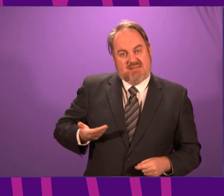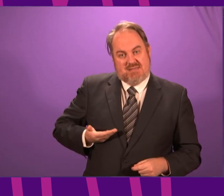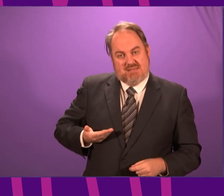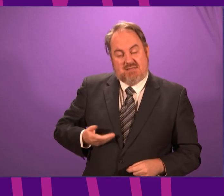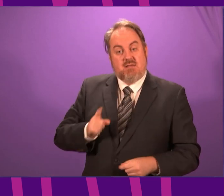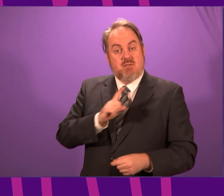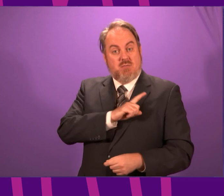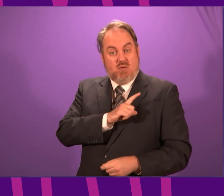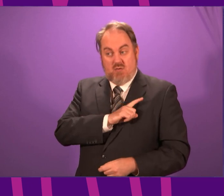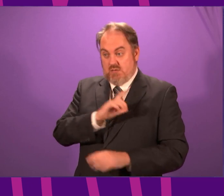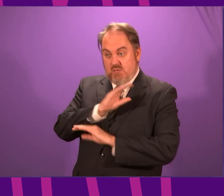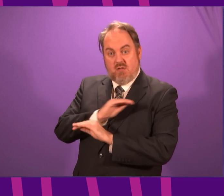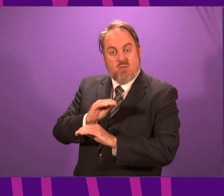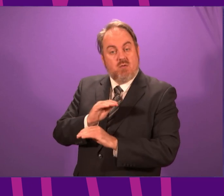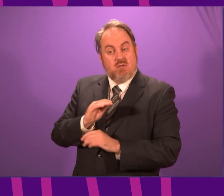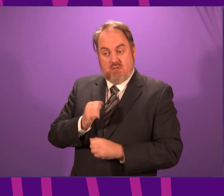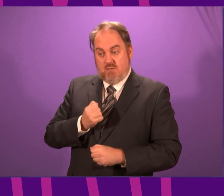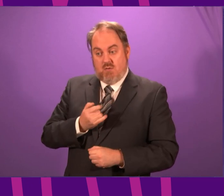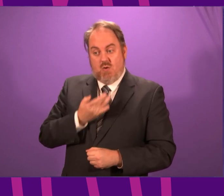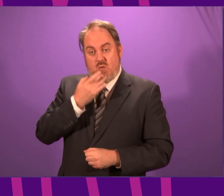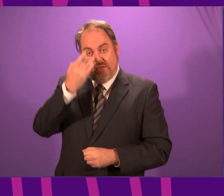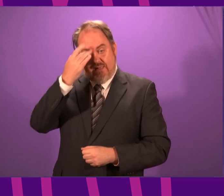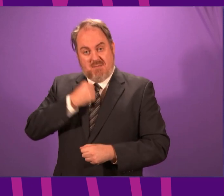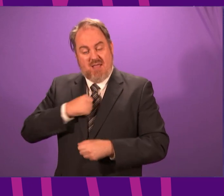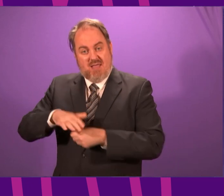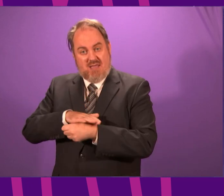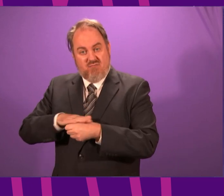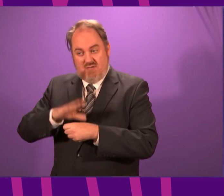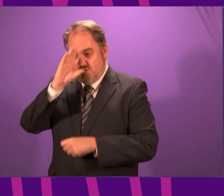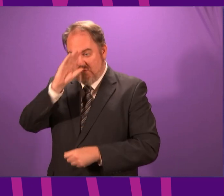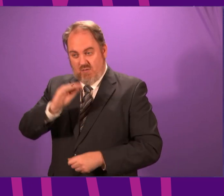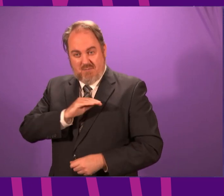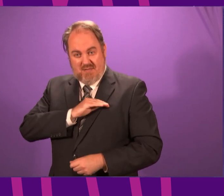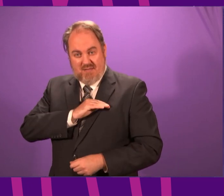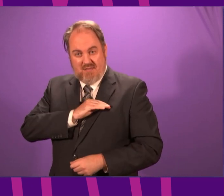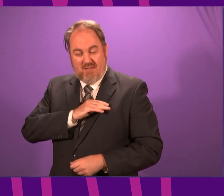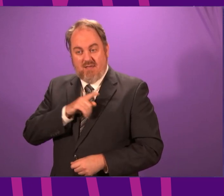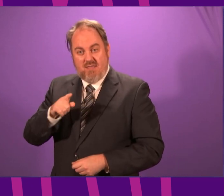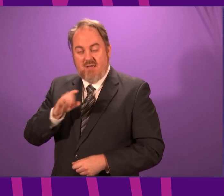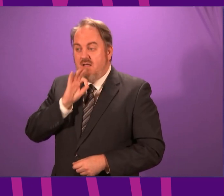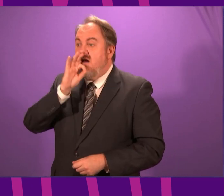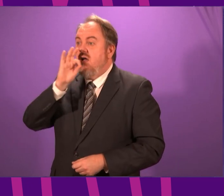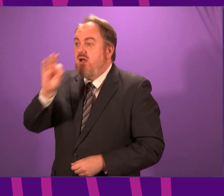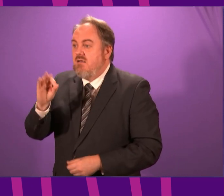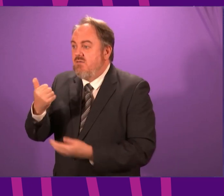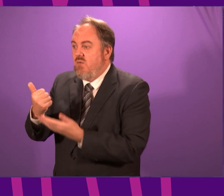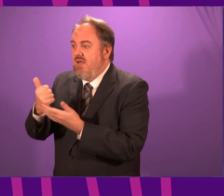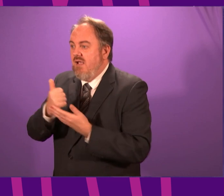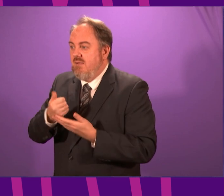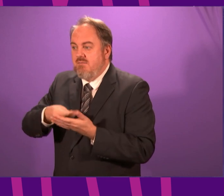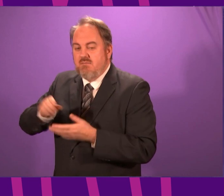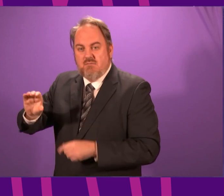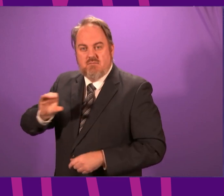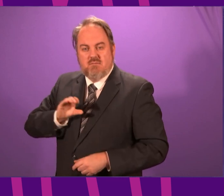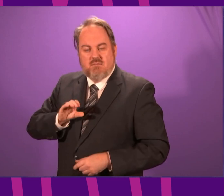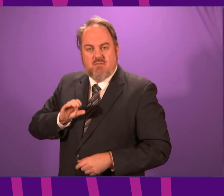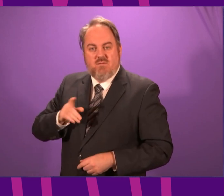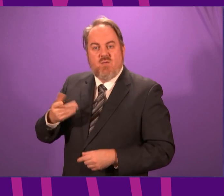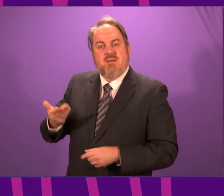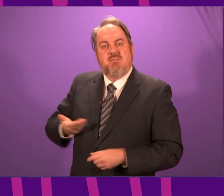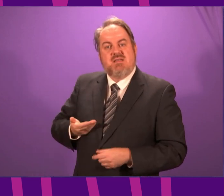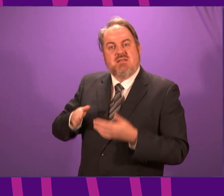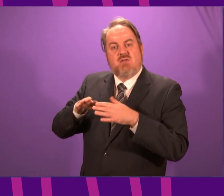Let me tell you, today a hotel in my constituency told me that they'd been rejected for assistance from the Business Closure